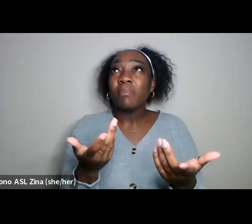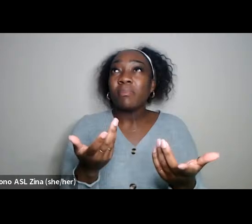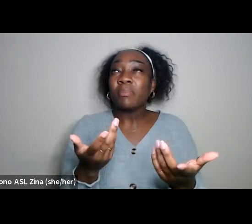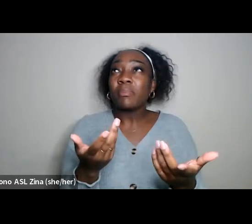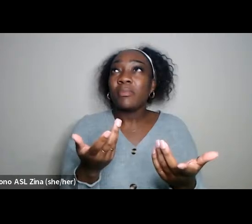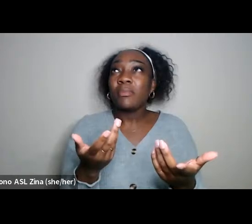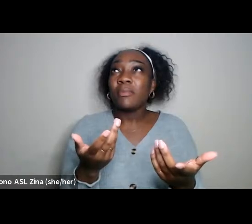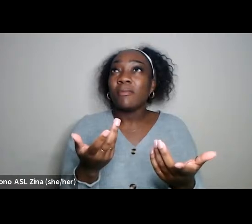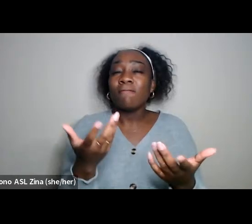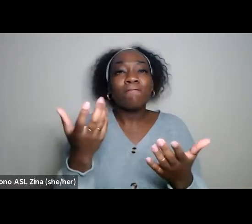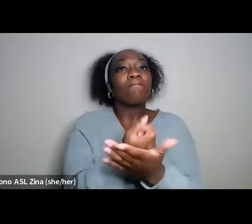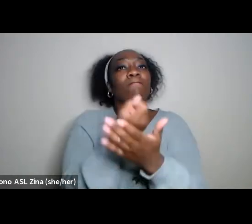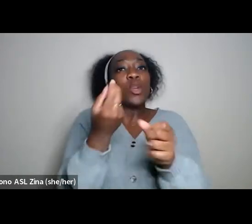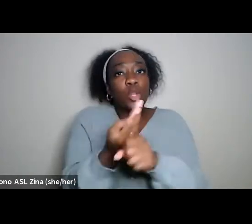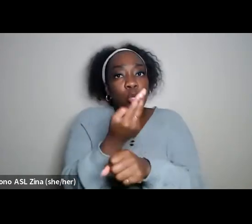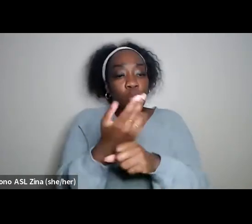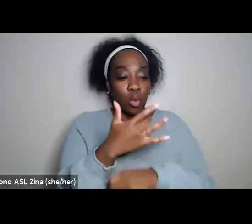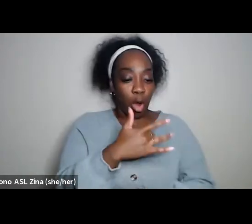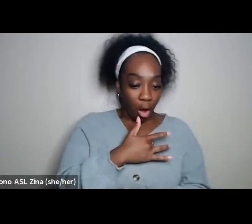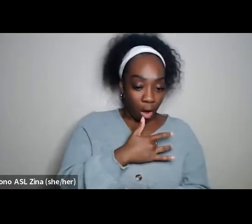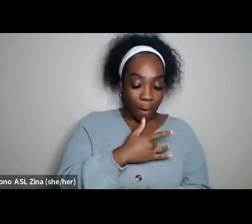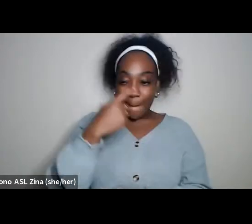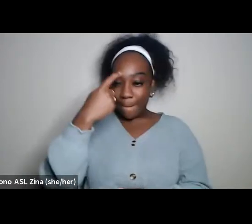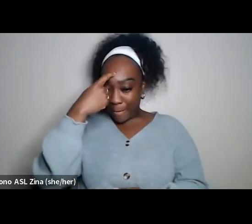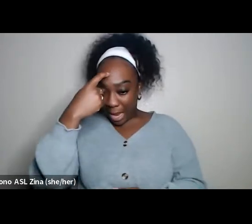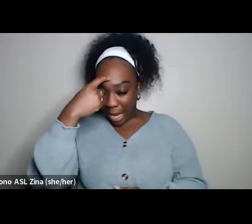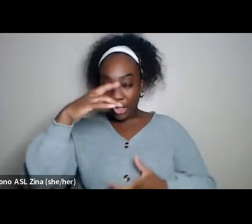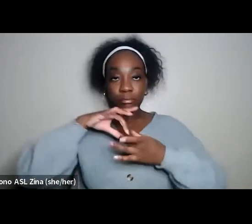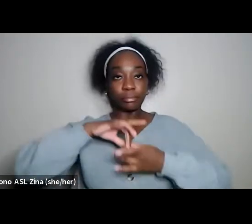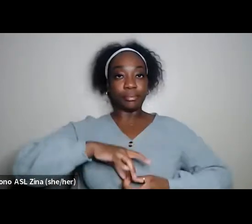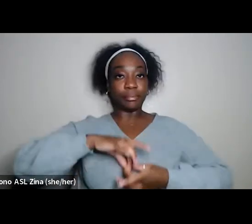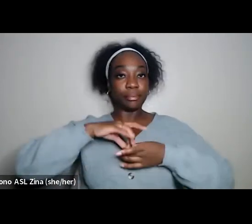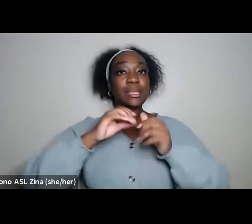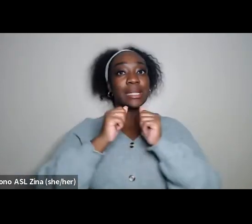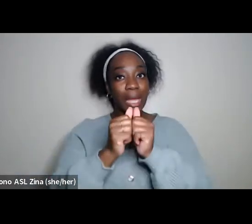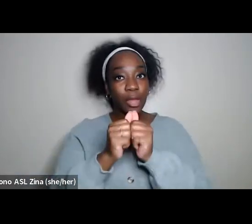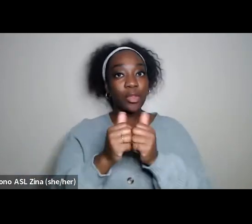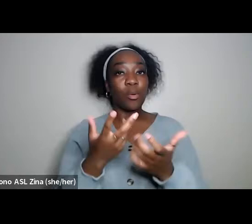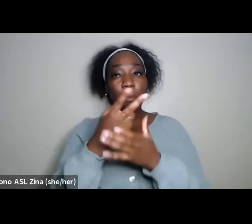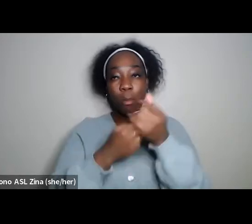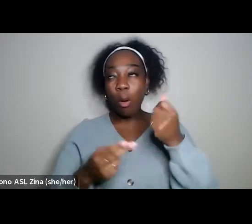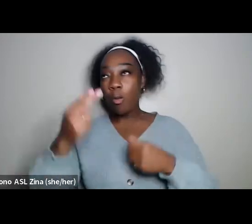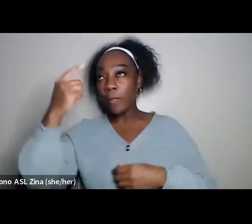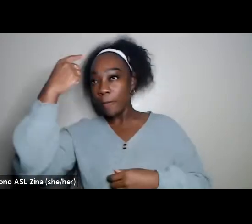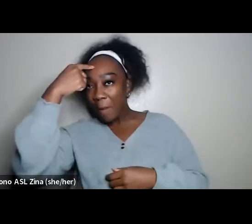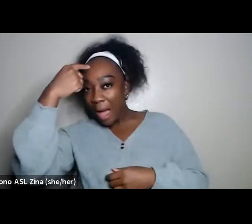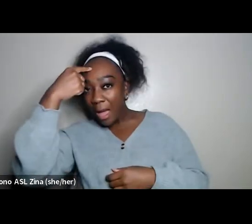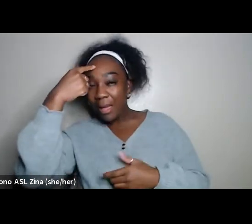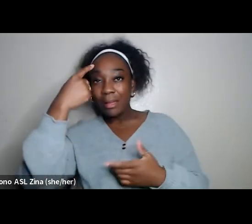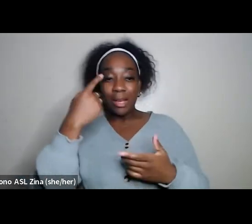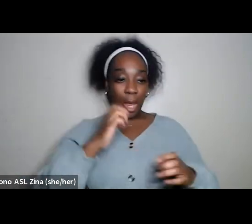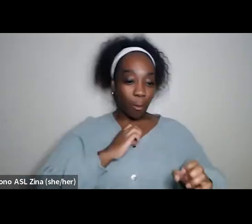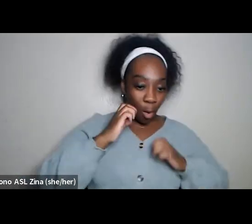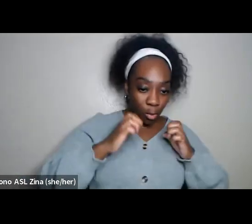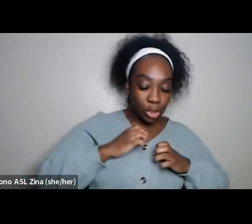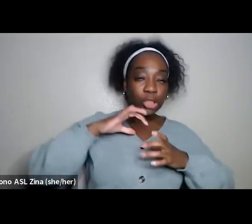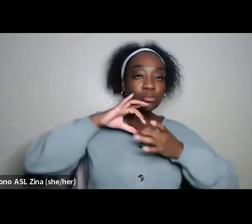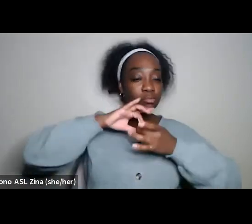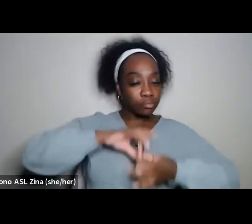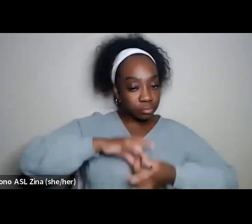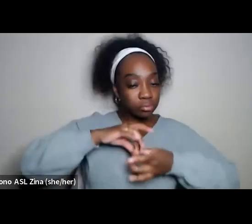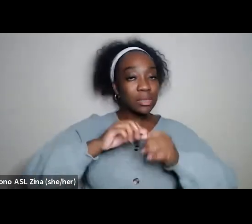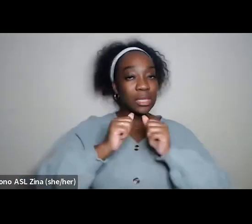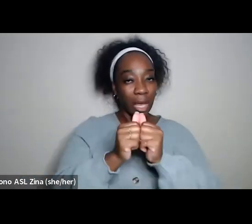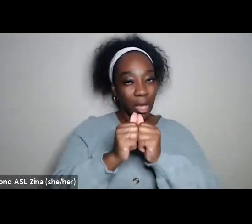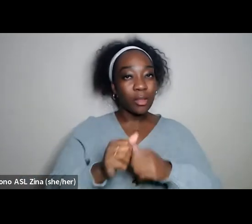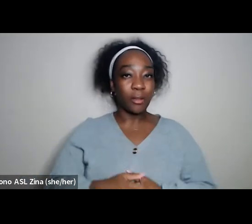your heart and your mind together, your intellect and your emotion together. You know, somebody to me today, I